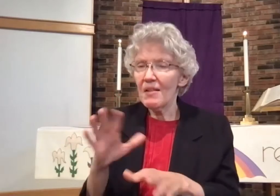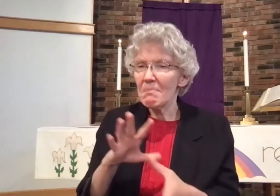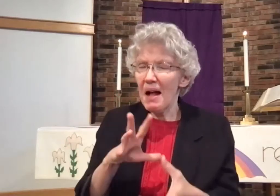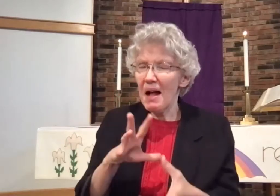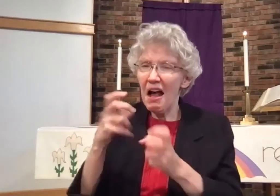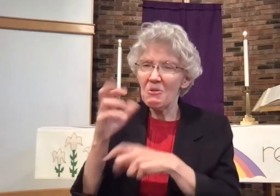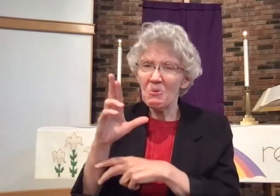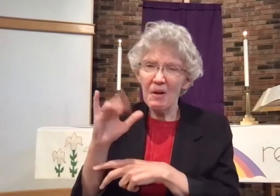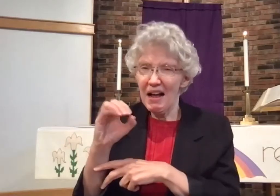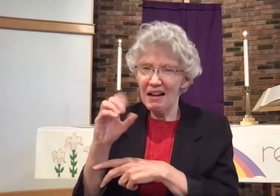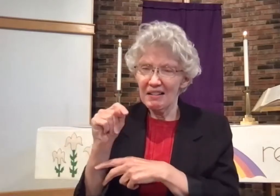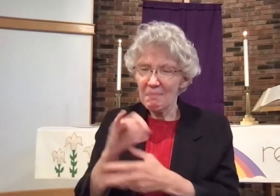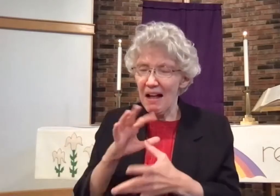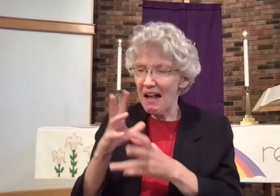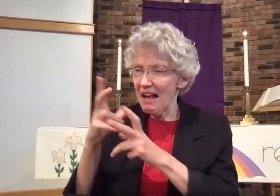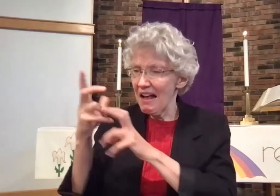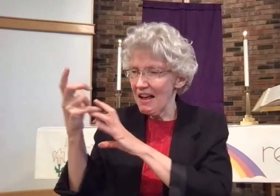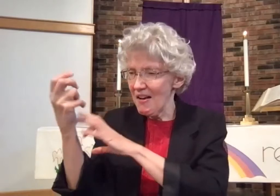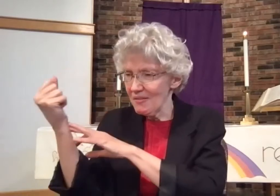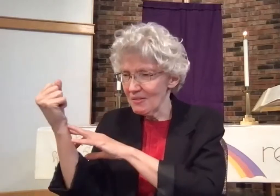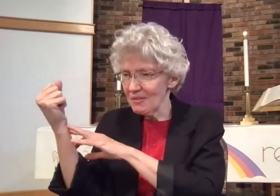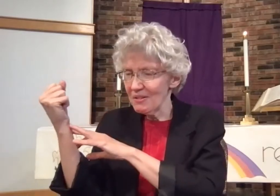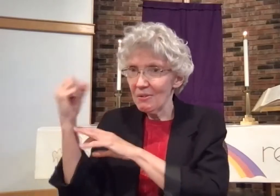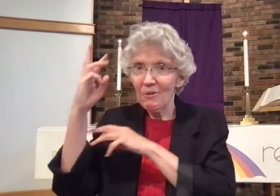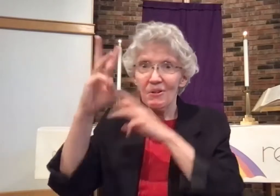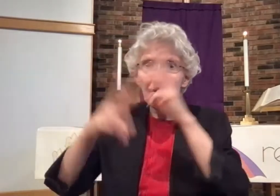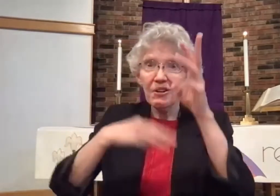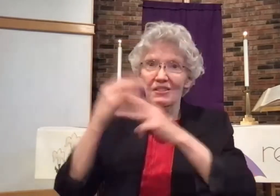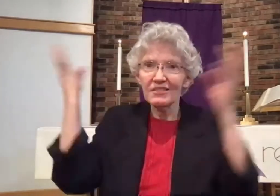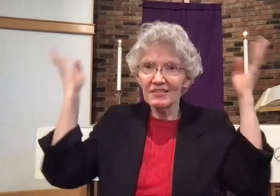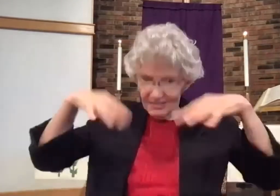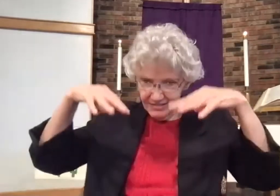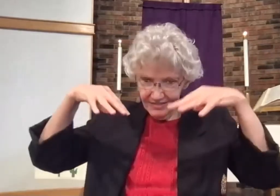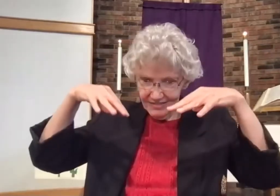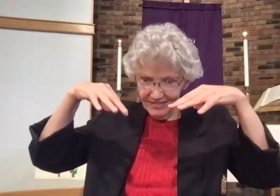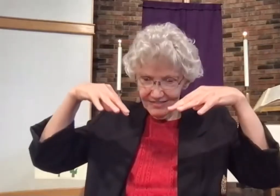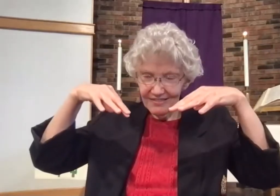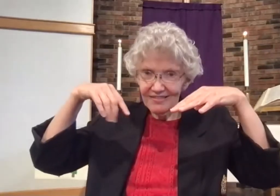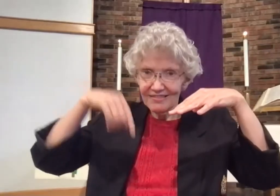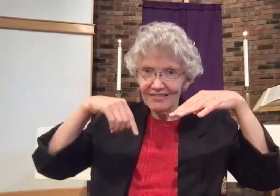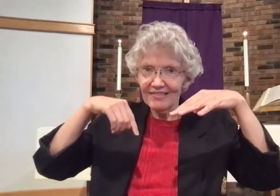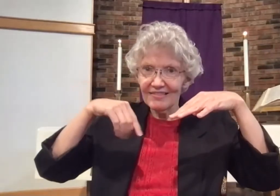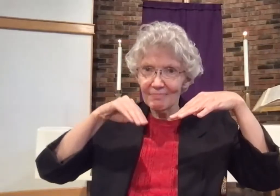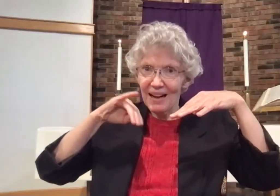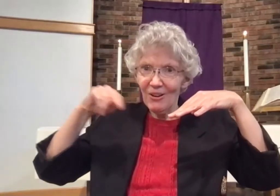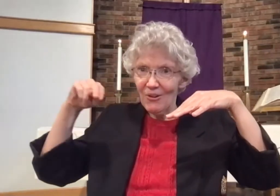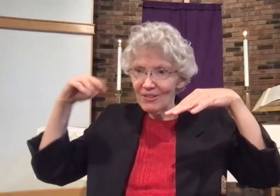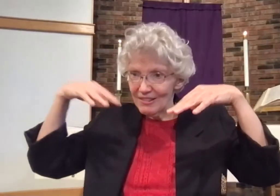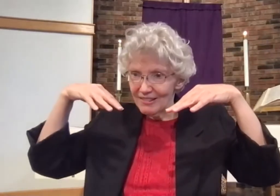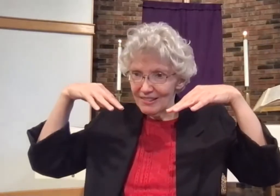And until George Floyd's murder last year, which caused riots and brought the attention of the world